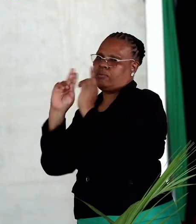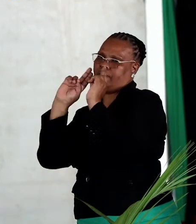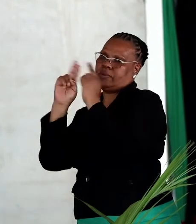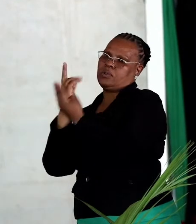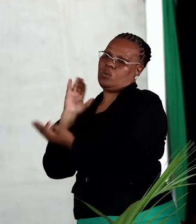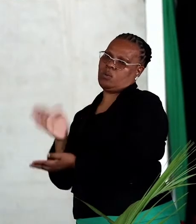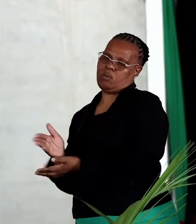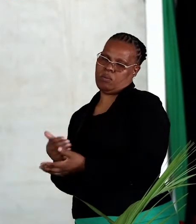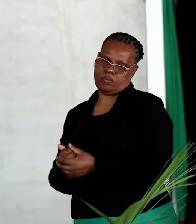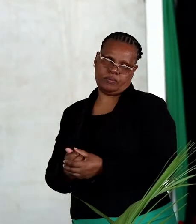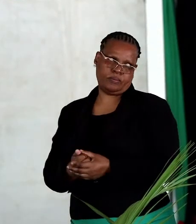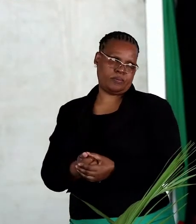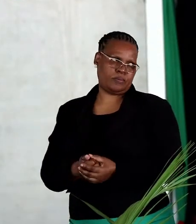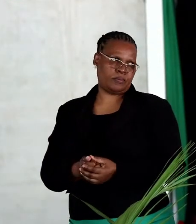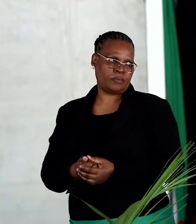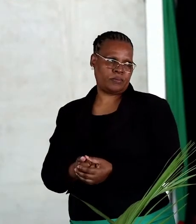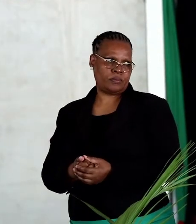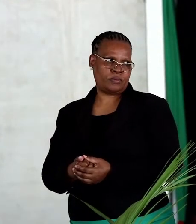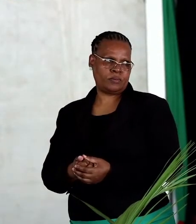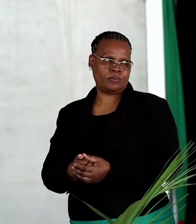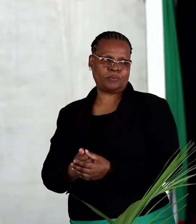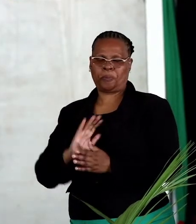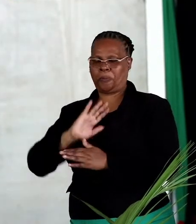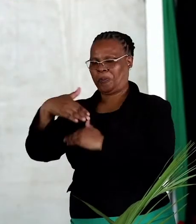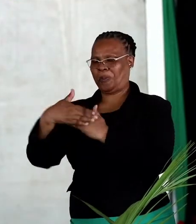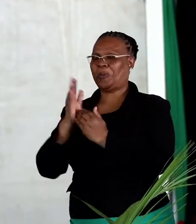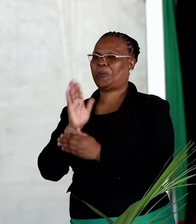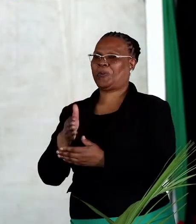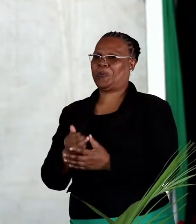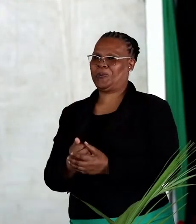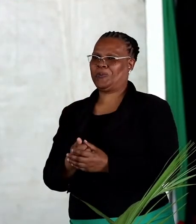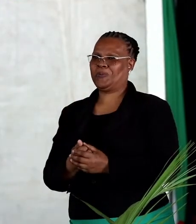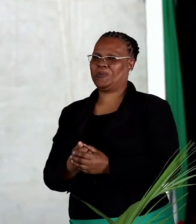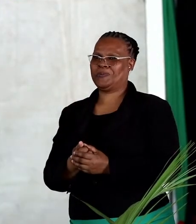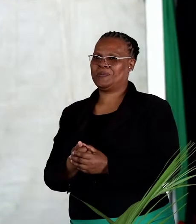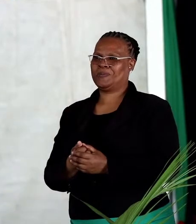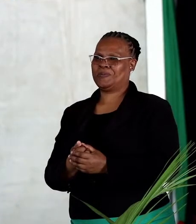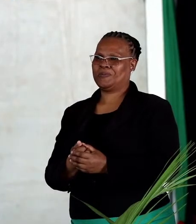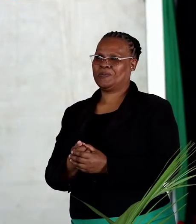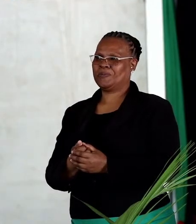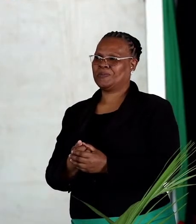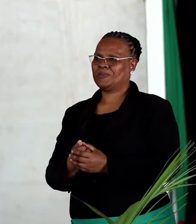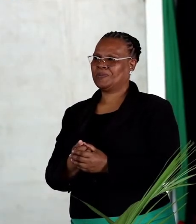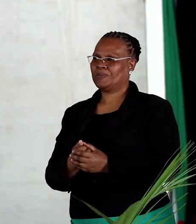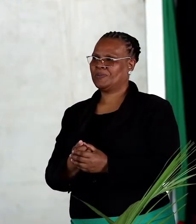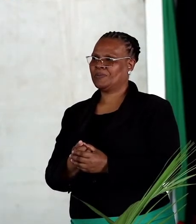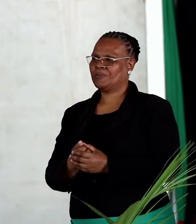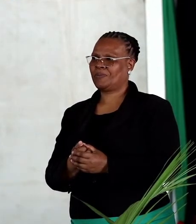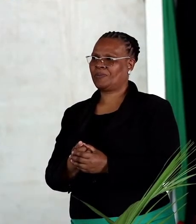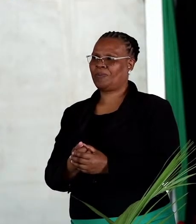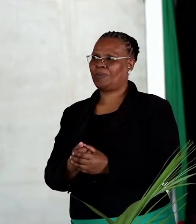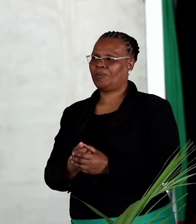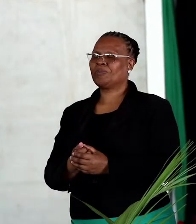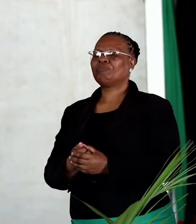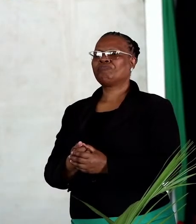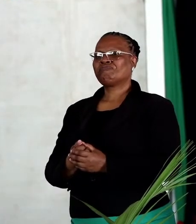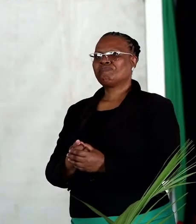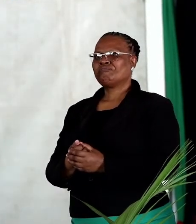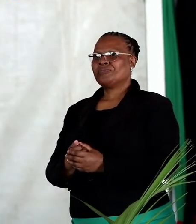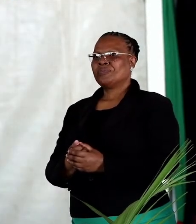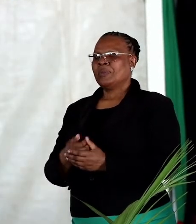Mandivale, iBhisho Massacre Foundation. We also acknowledge last year when we did the